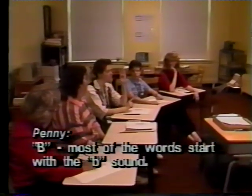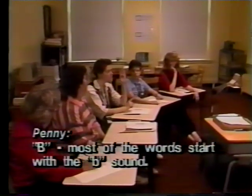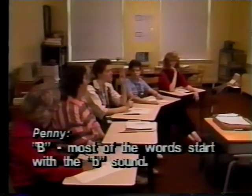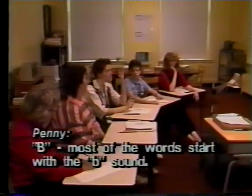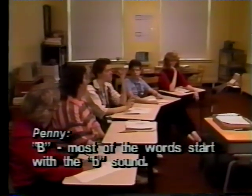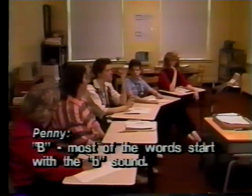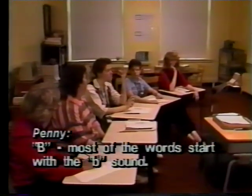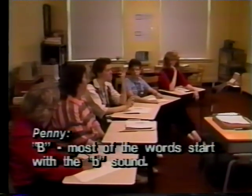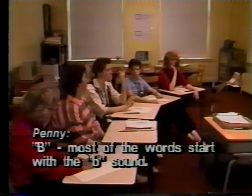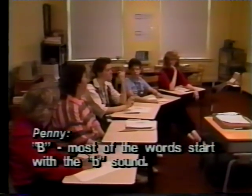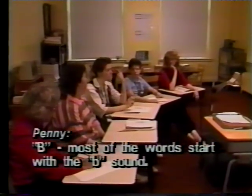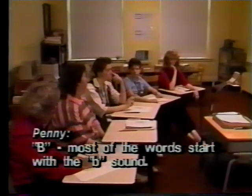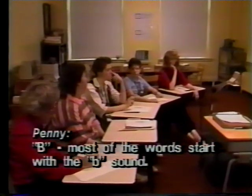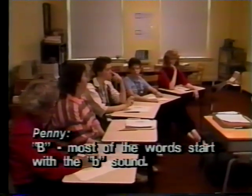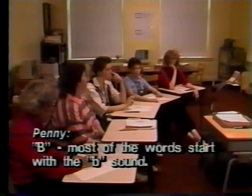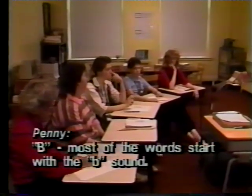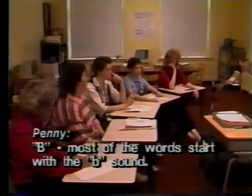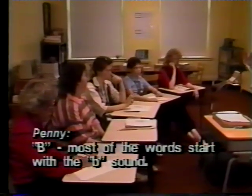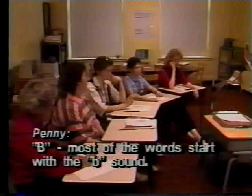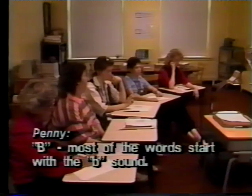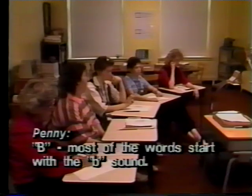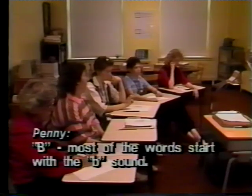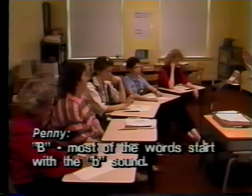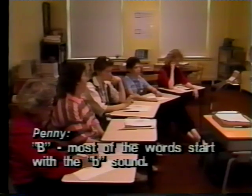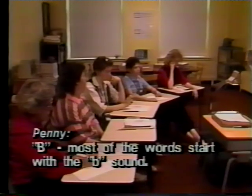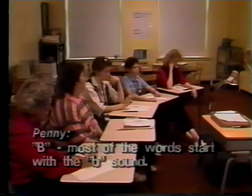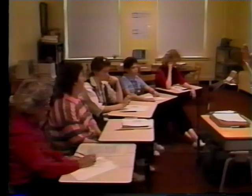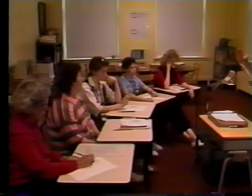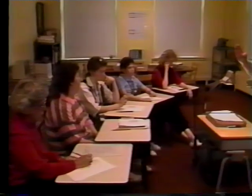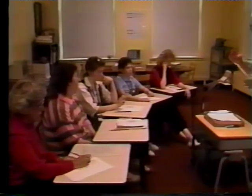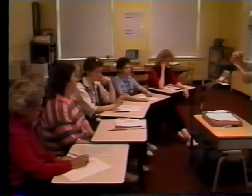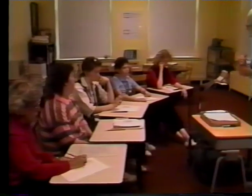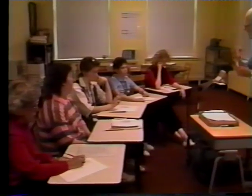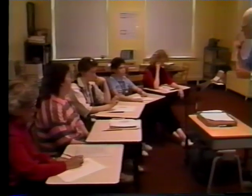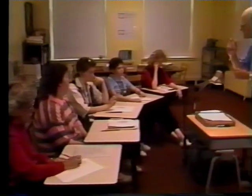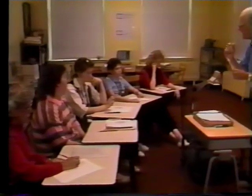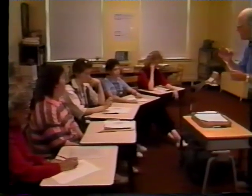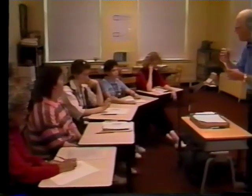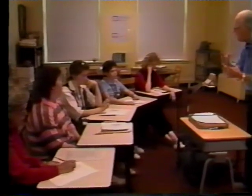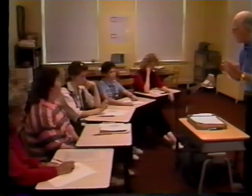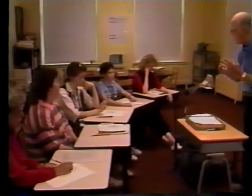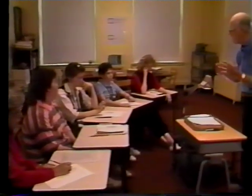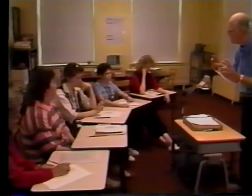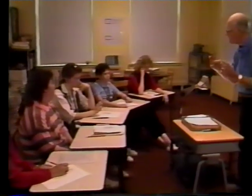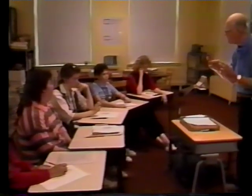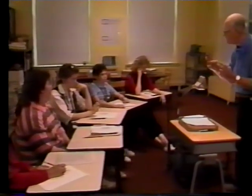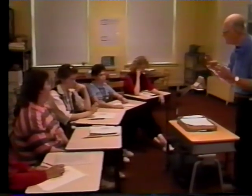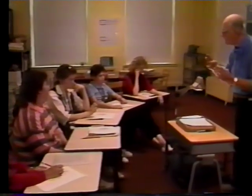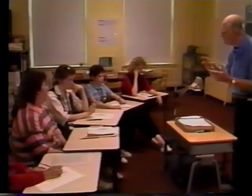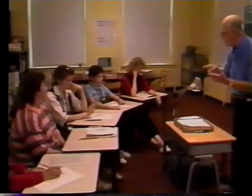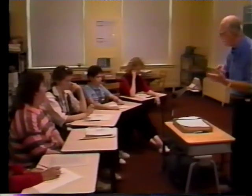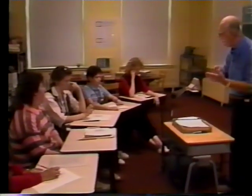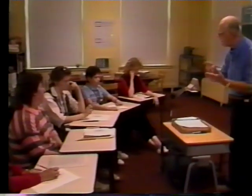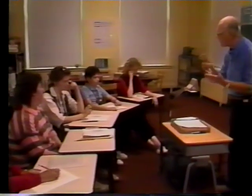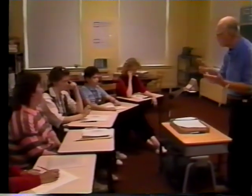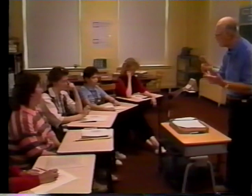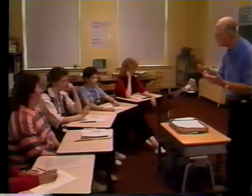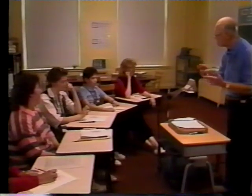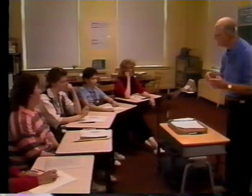Be. And what is it? What? Be, make you think of what? Poetic use.